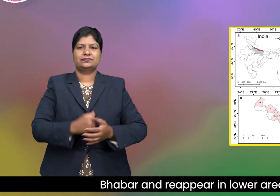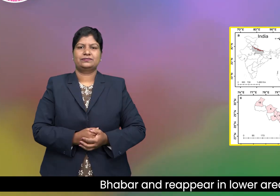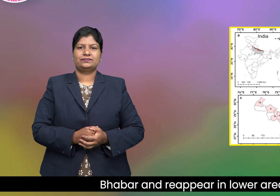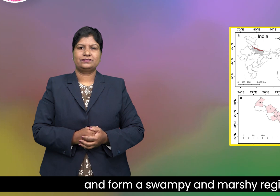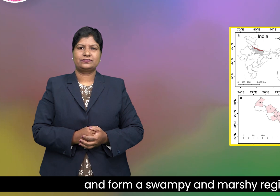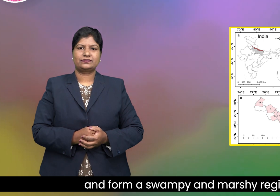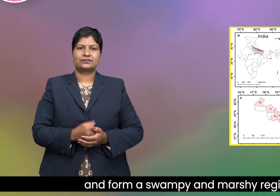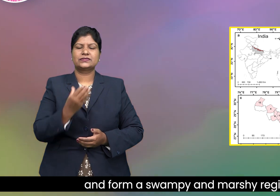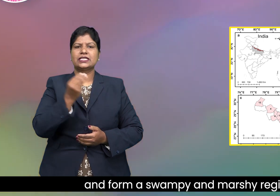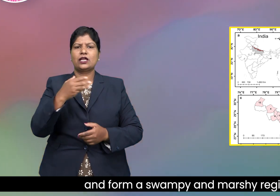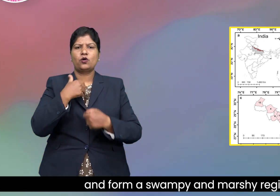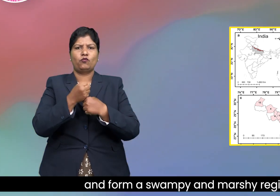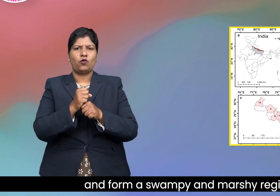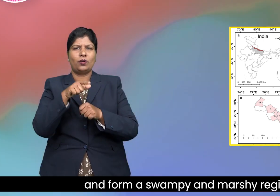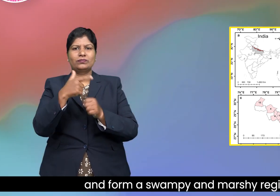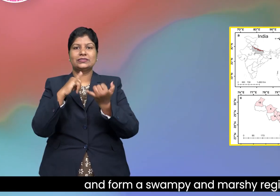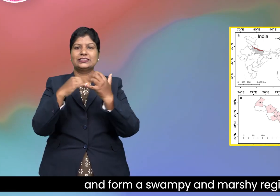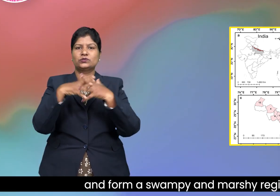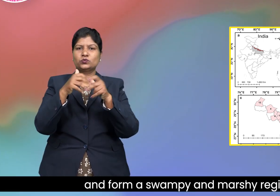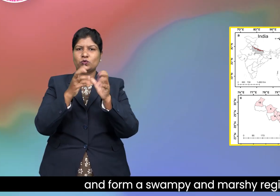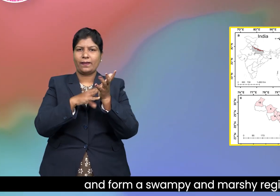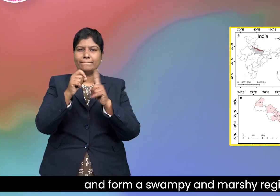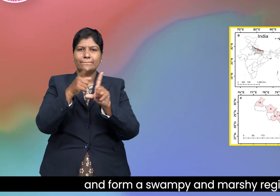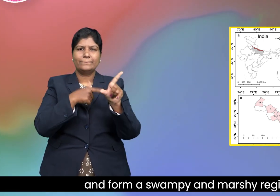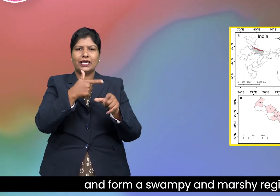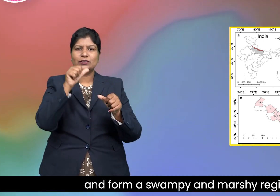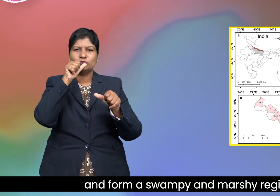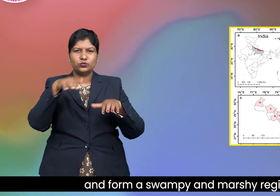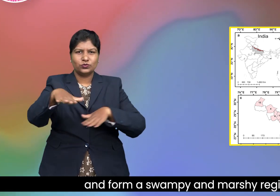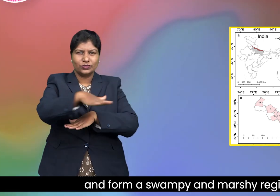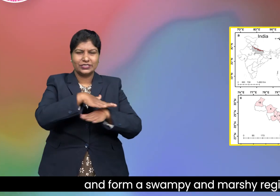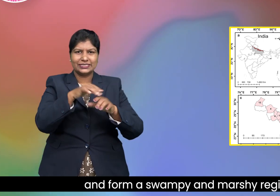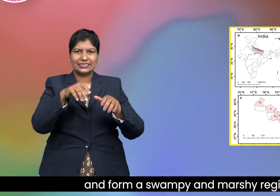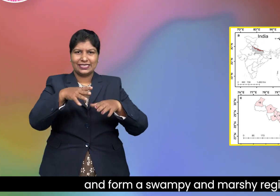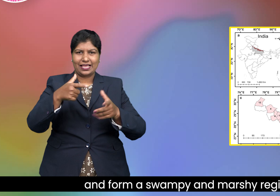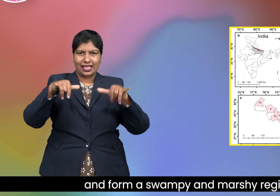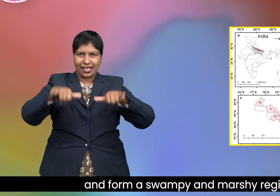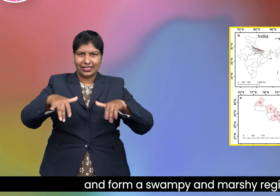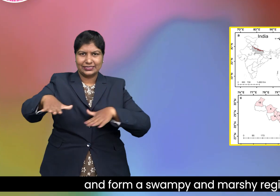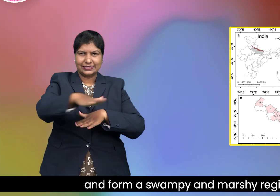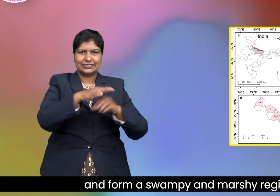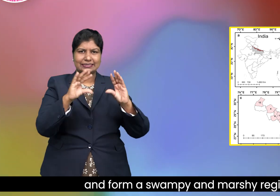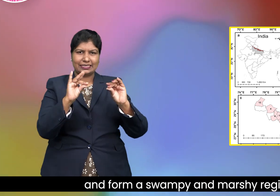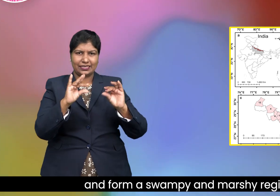and form a swampy and marshy regions called Terai